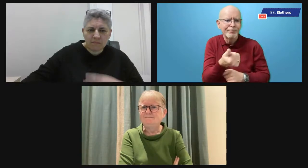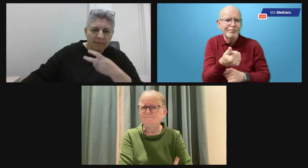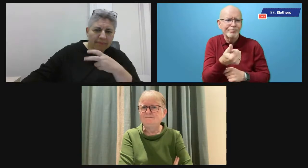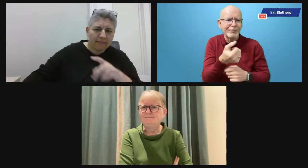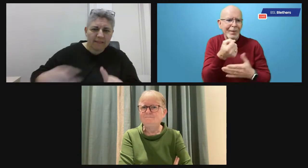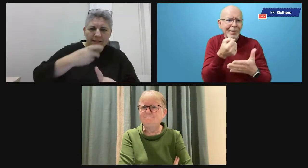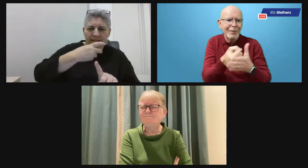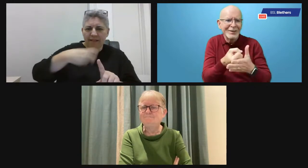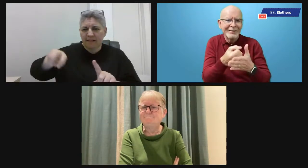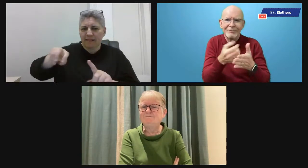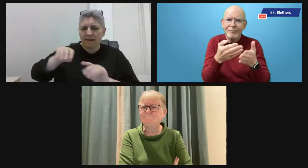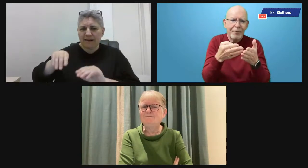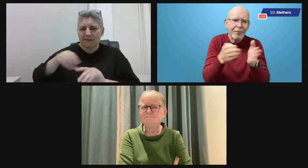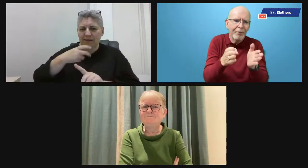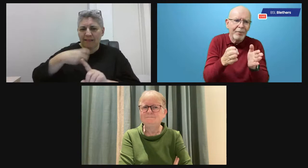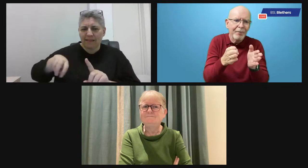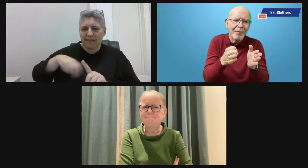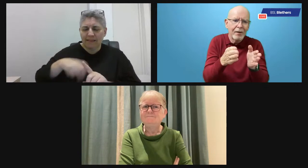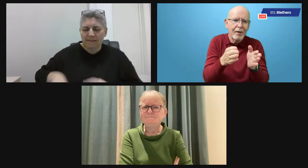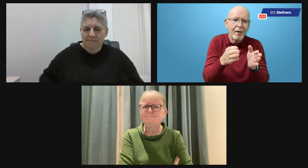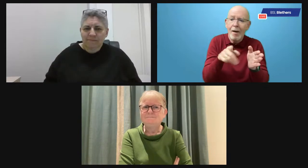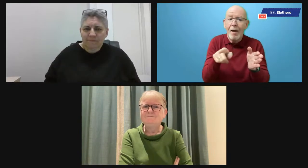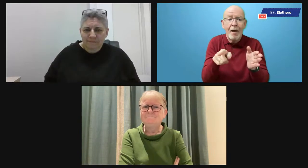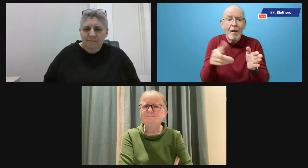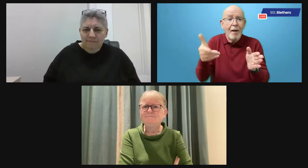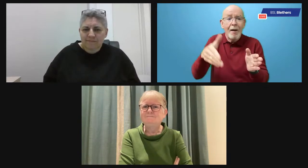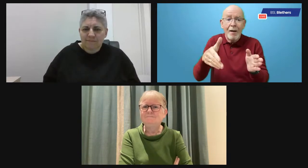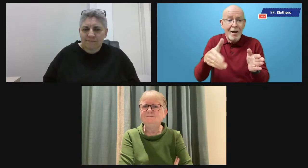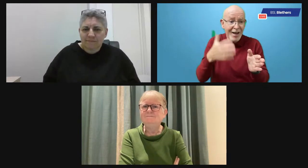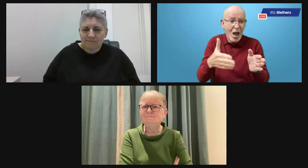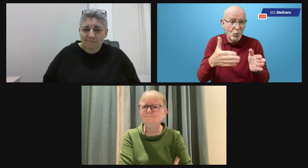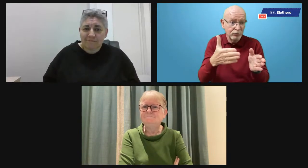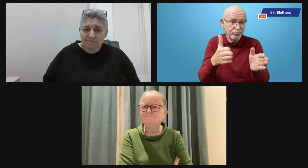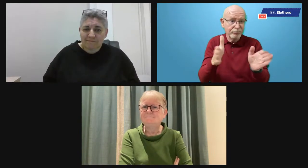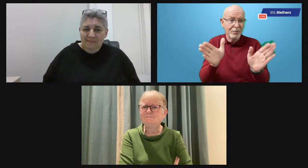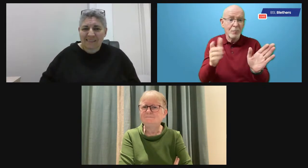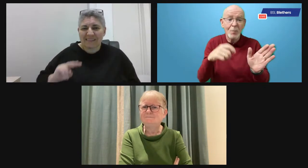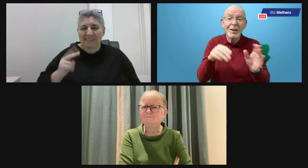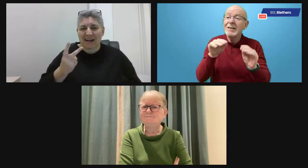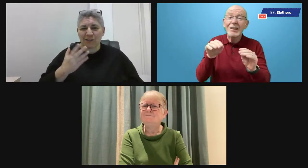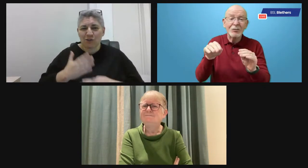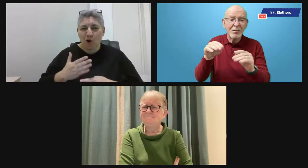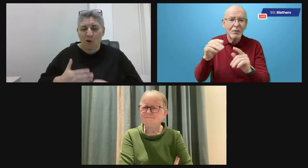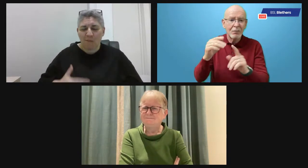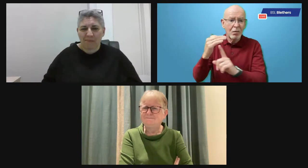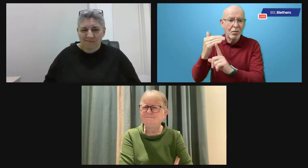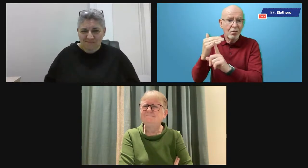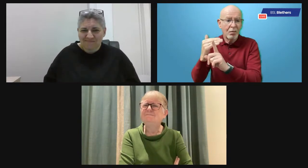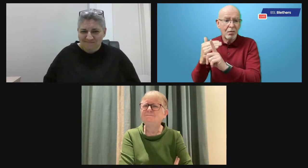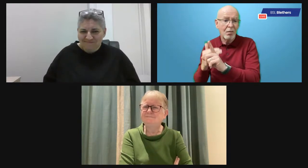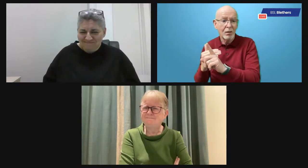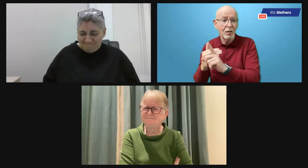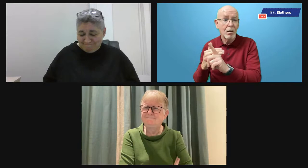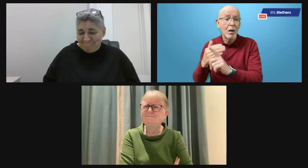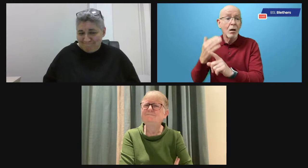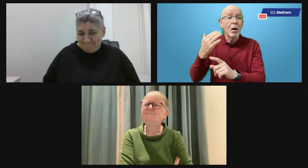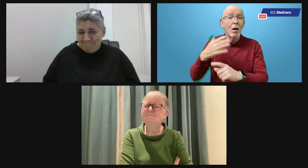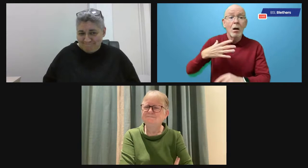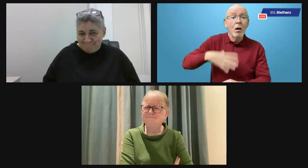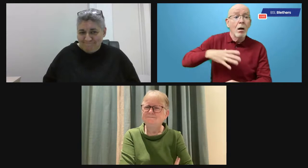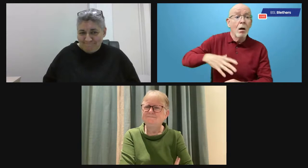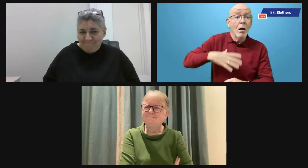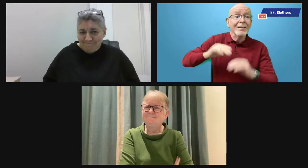more opportunities now, to actually get involved. In the past, we were limited, but now these doors are